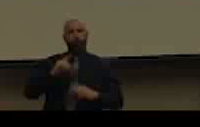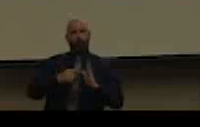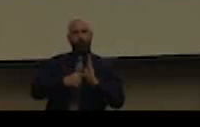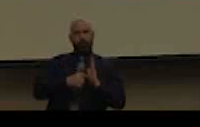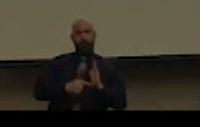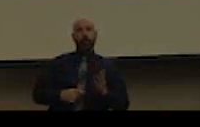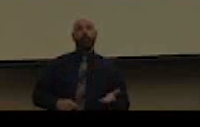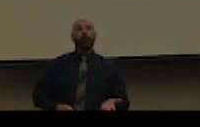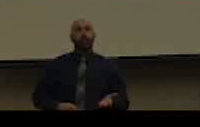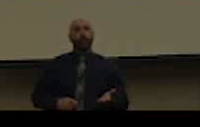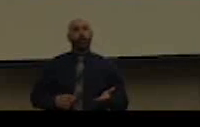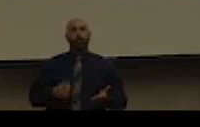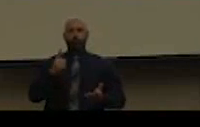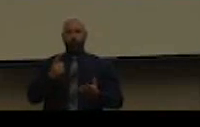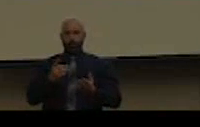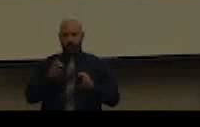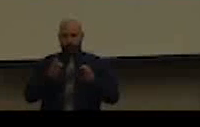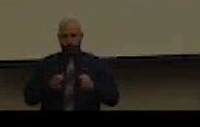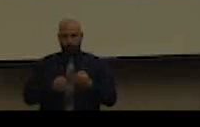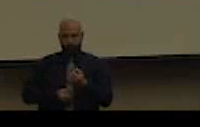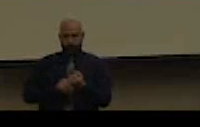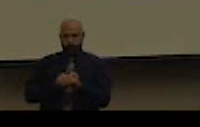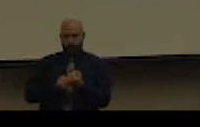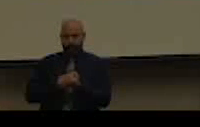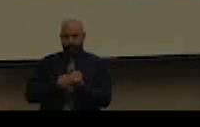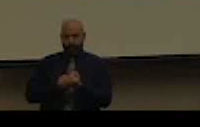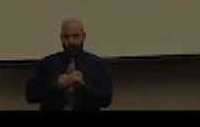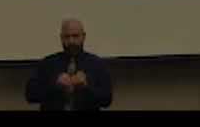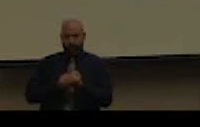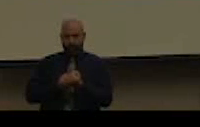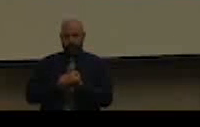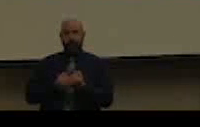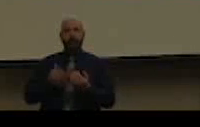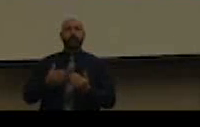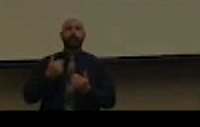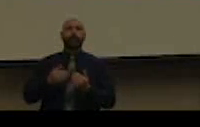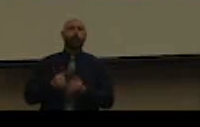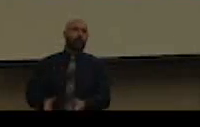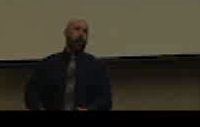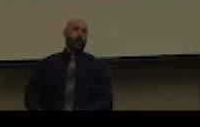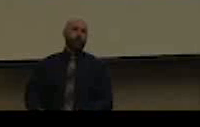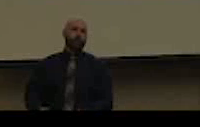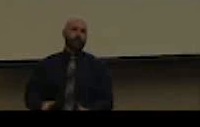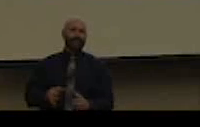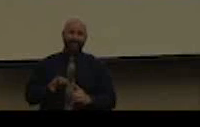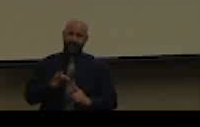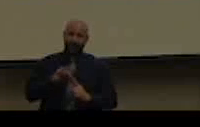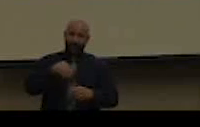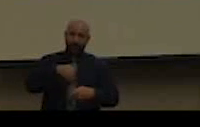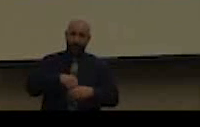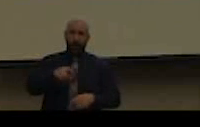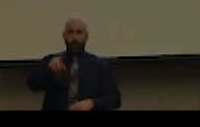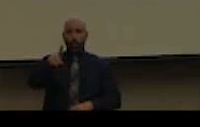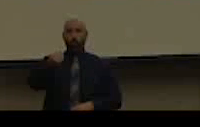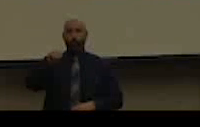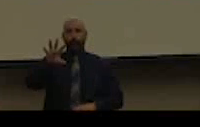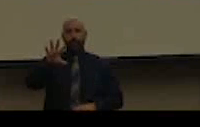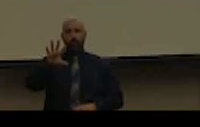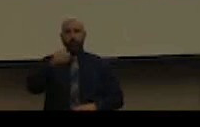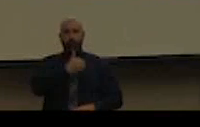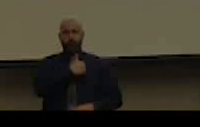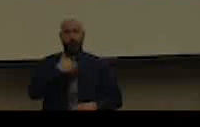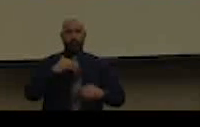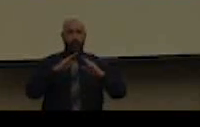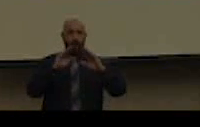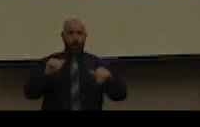for something, it's easy to get lost, especially in a 105-member house. But if you've got multiple people across multiple committees